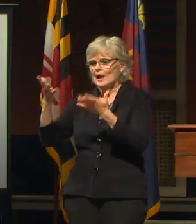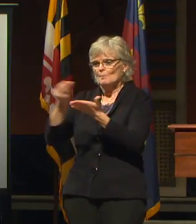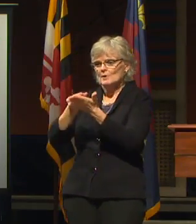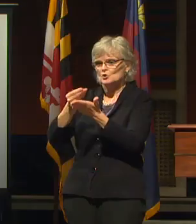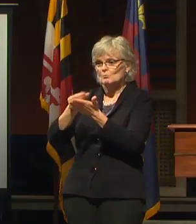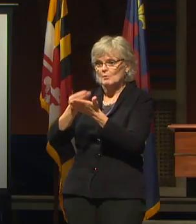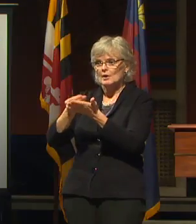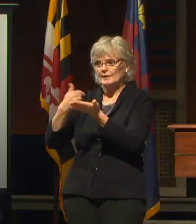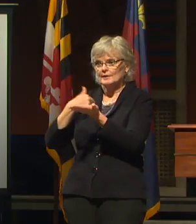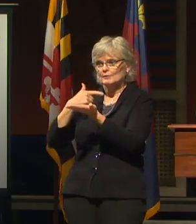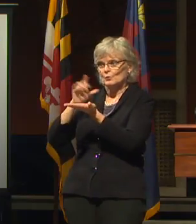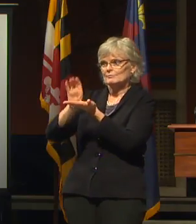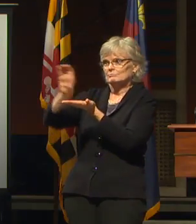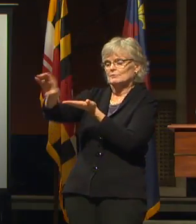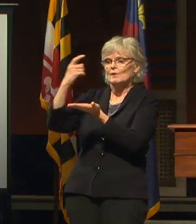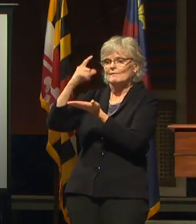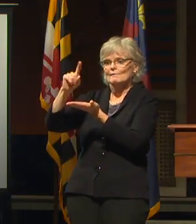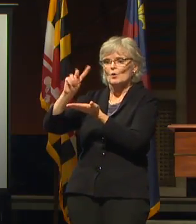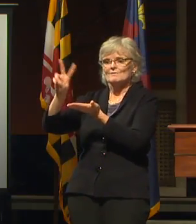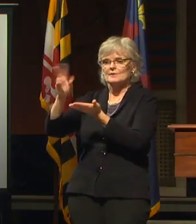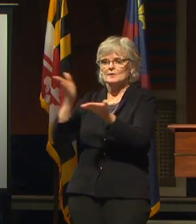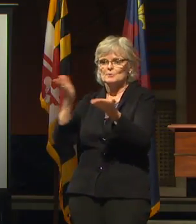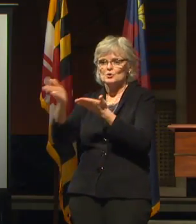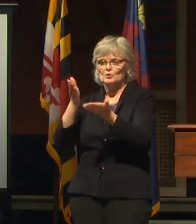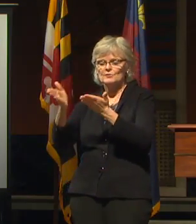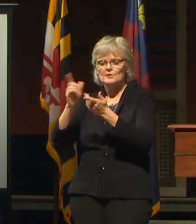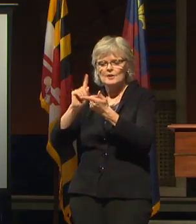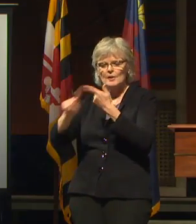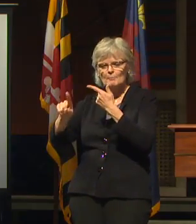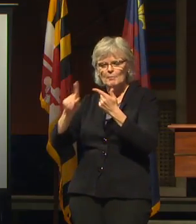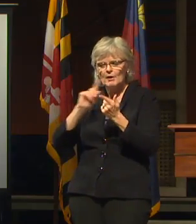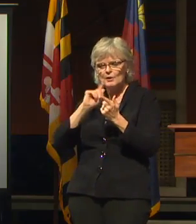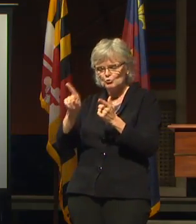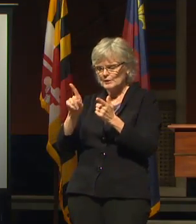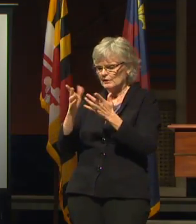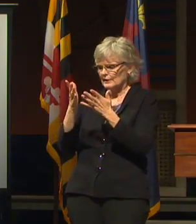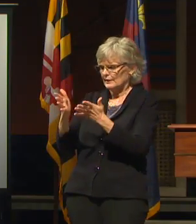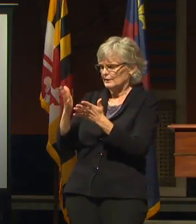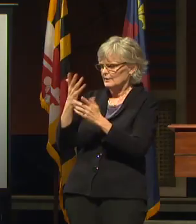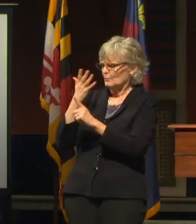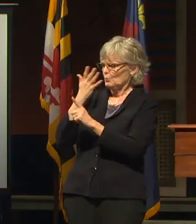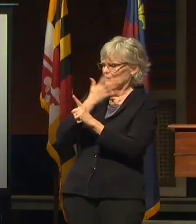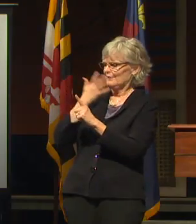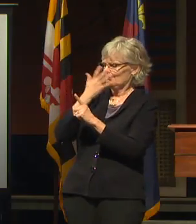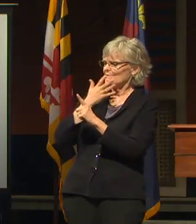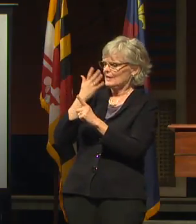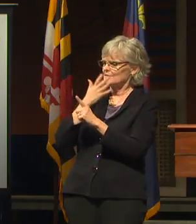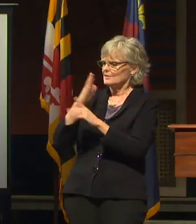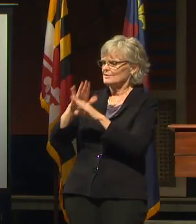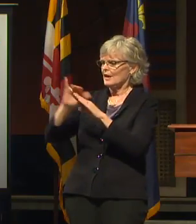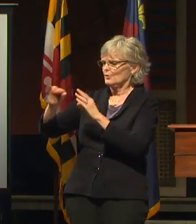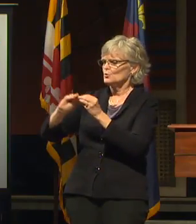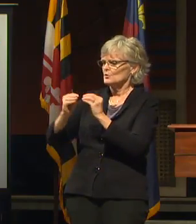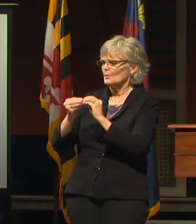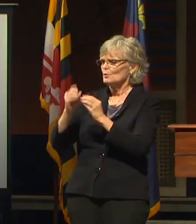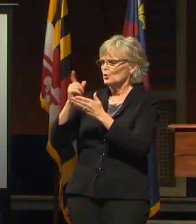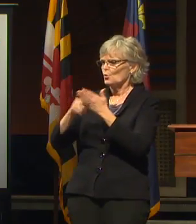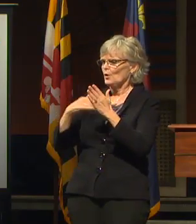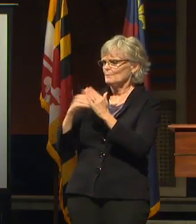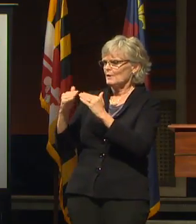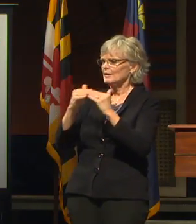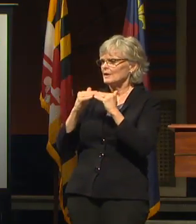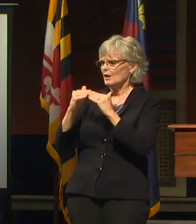victim services. But touching the lives of victims and putting the faces on those numbers is what my colleague, Dr. Walters,